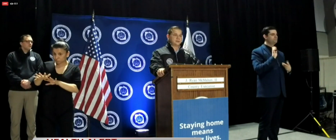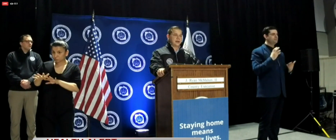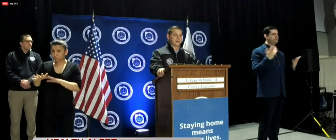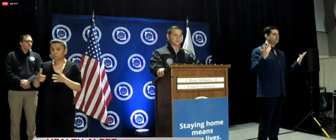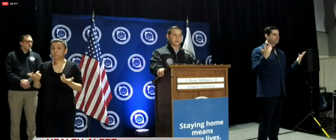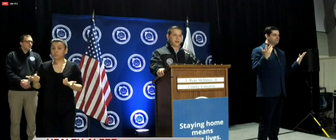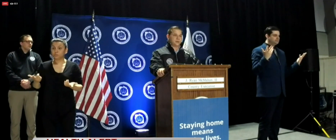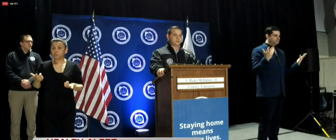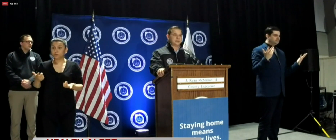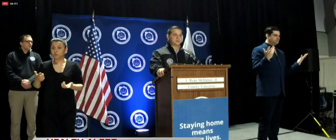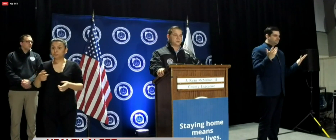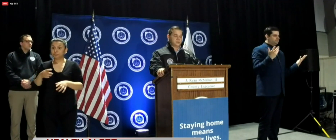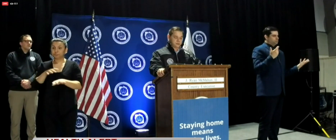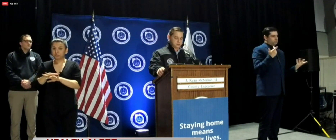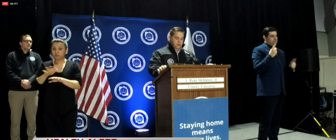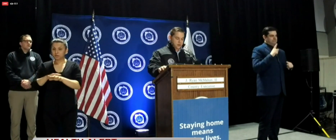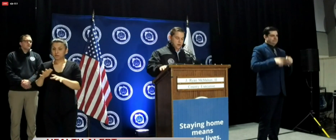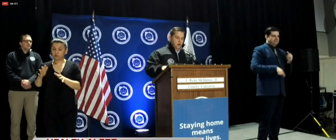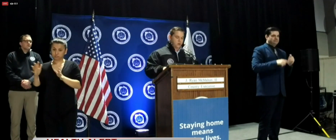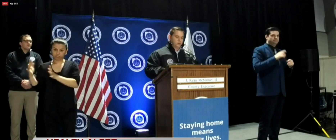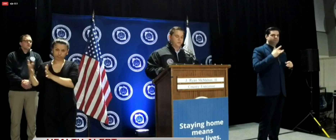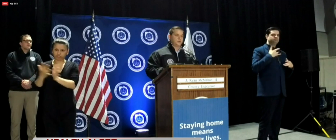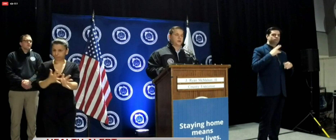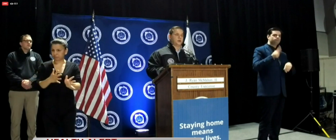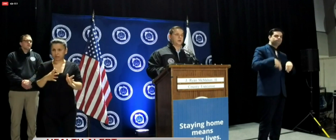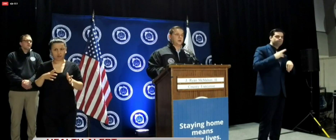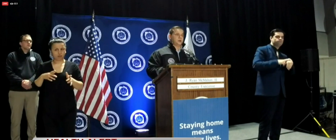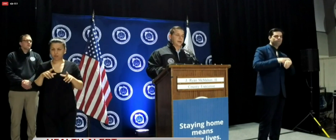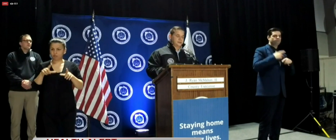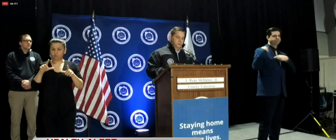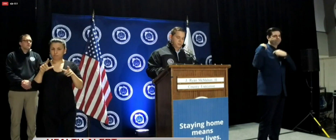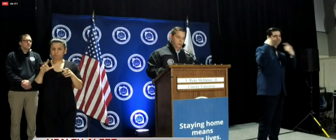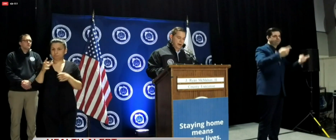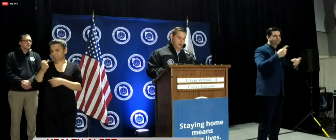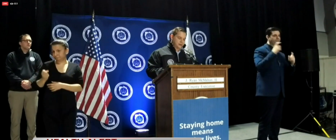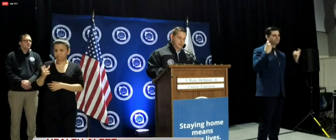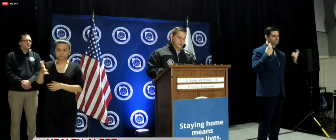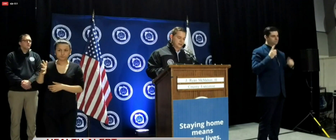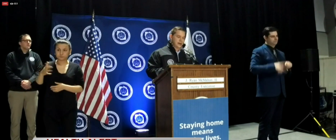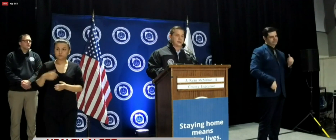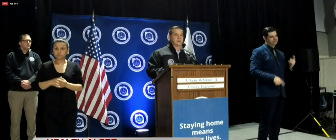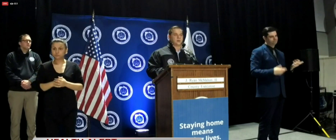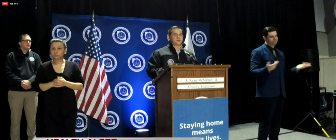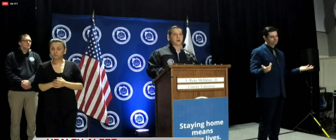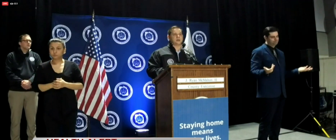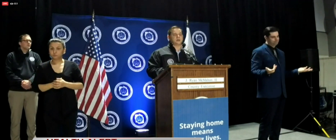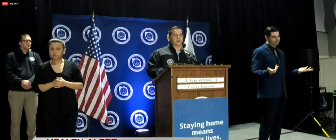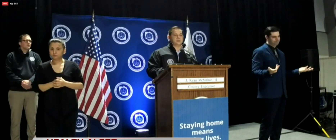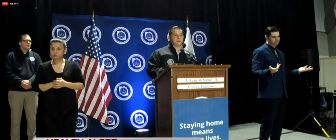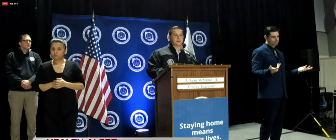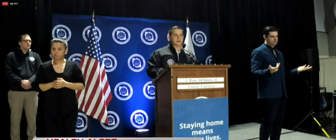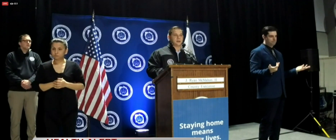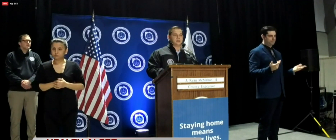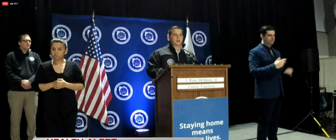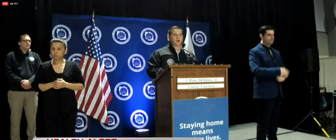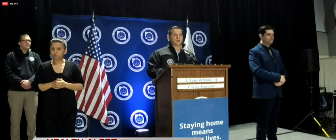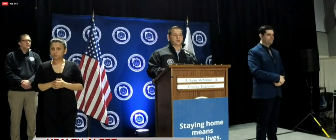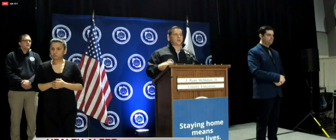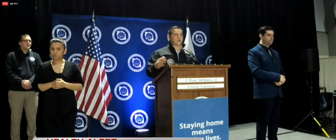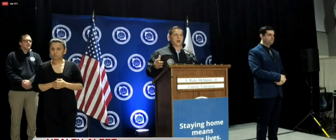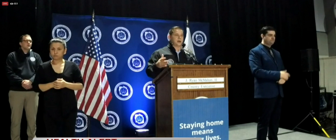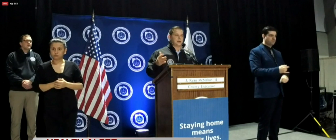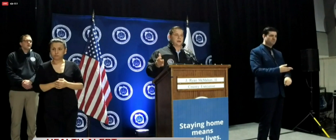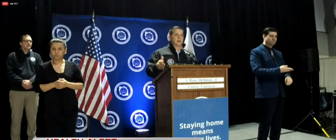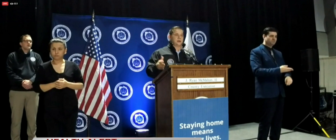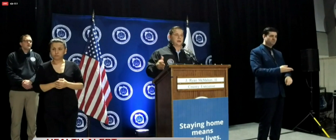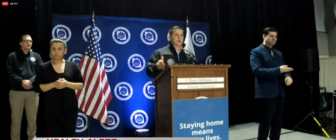I just ask for your common sense with this. We fear that some of the progress in this data that we're talking about today can go the